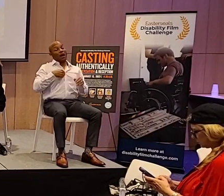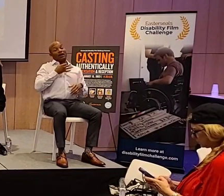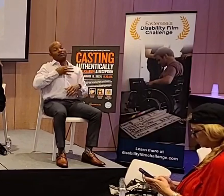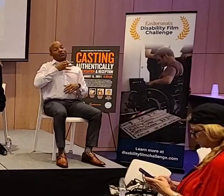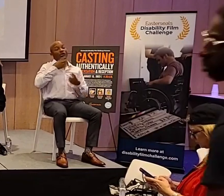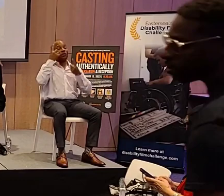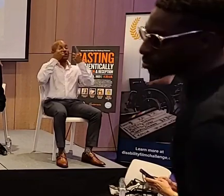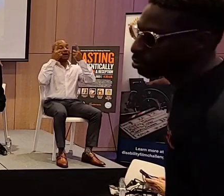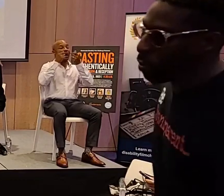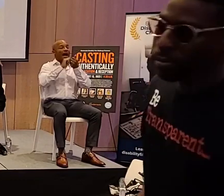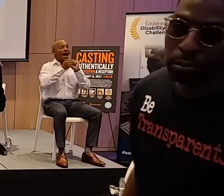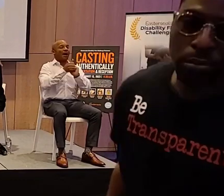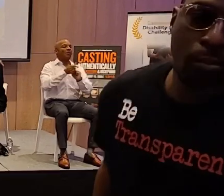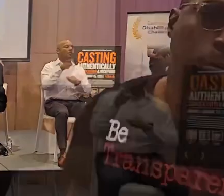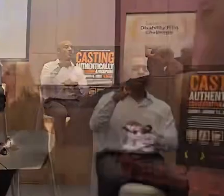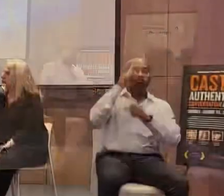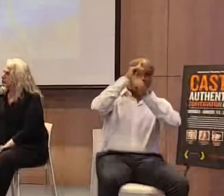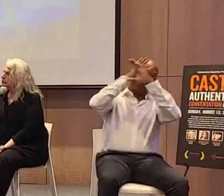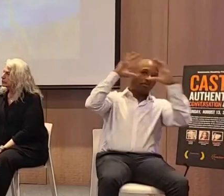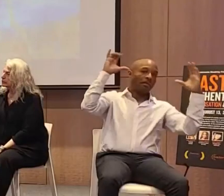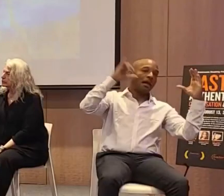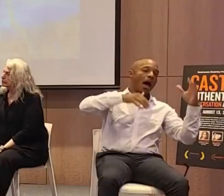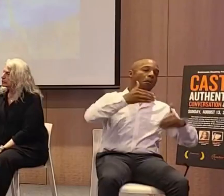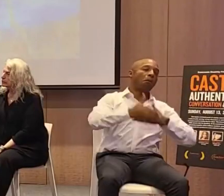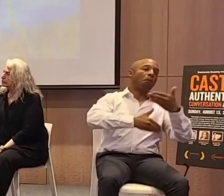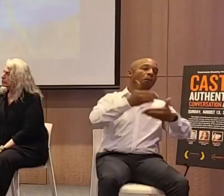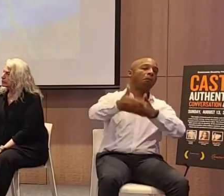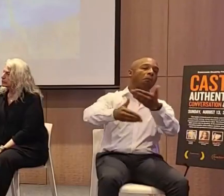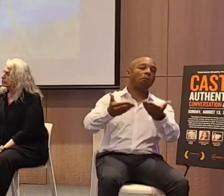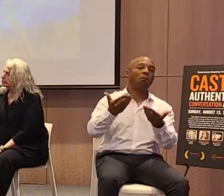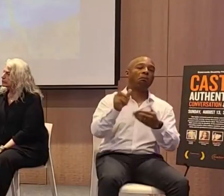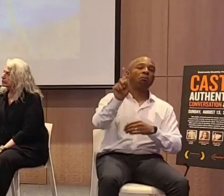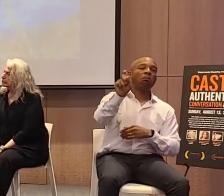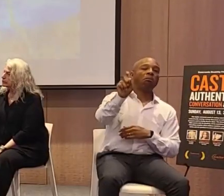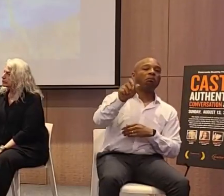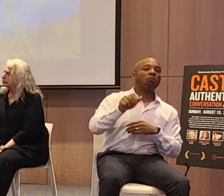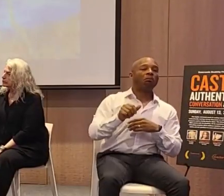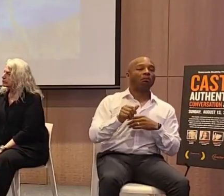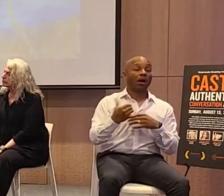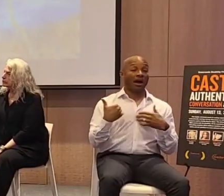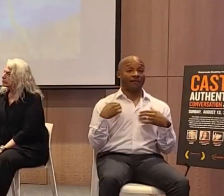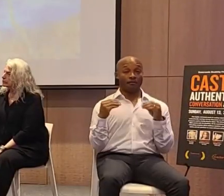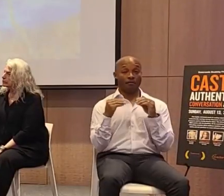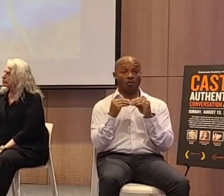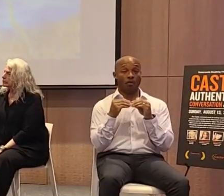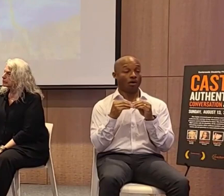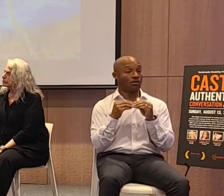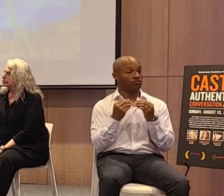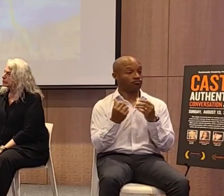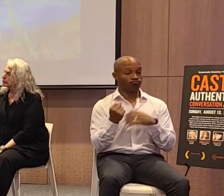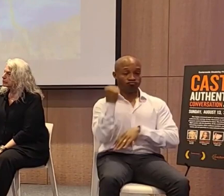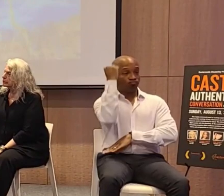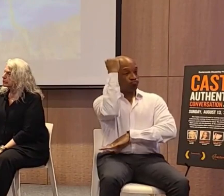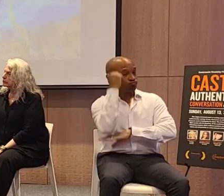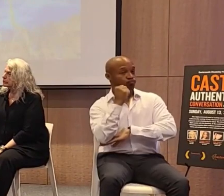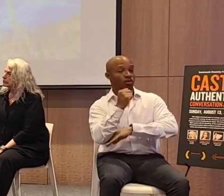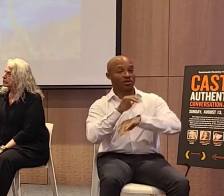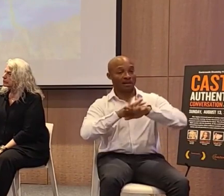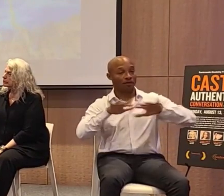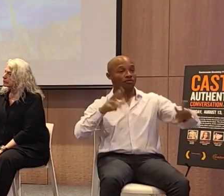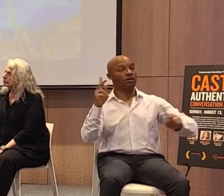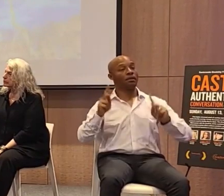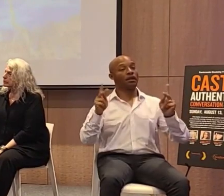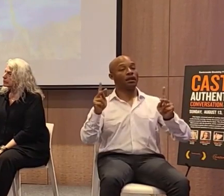see that moving forward so there's more groundbreaking, diverse people? Because sometimes when I see stuff in the